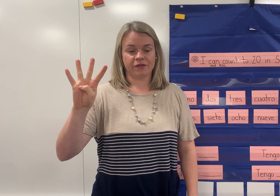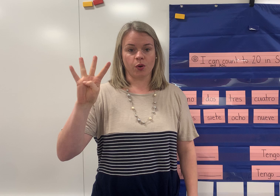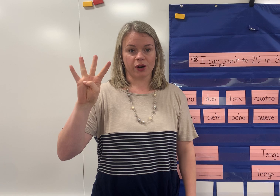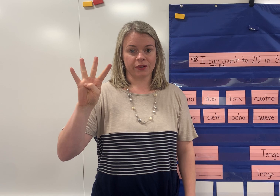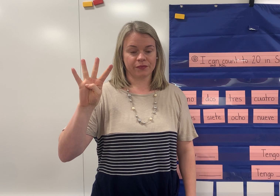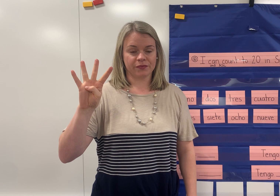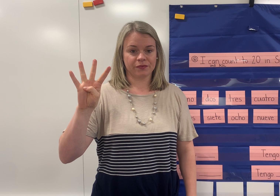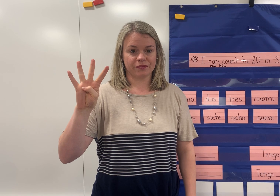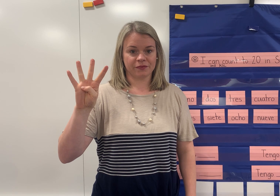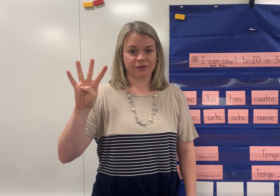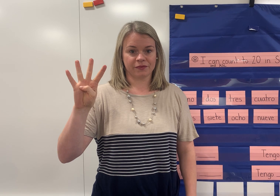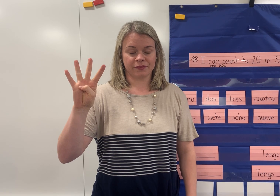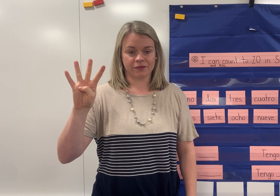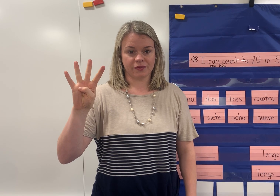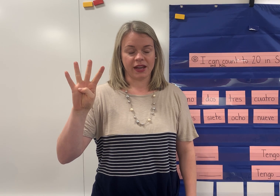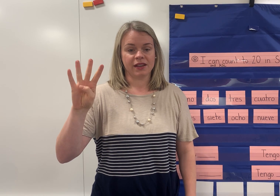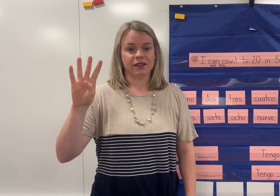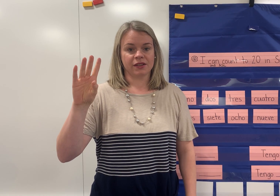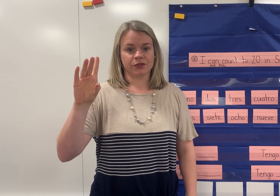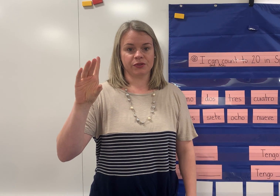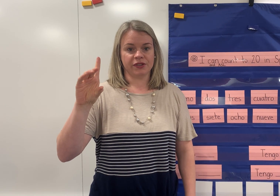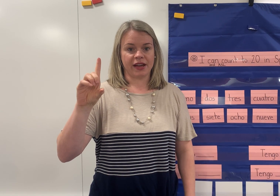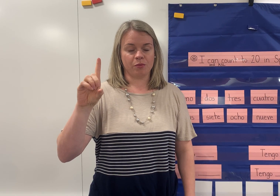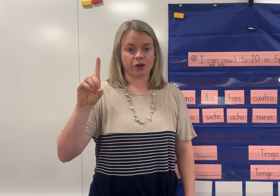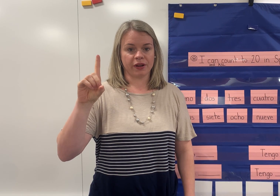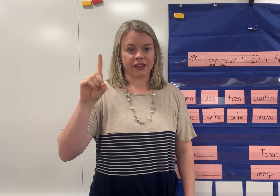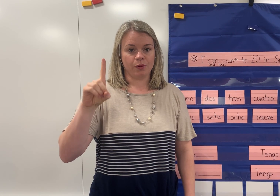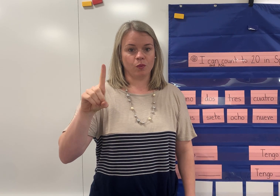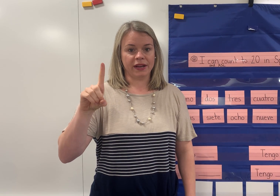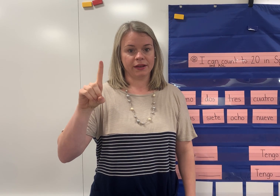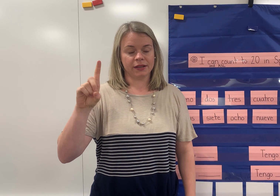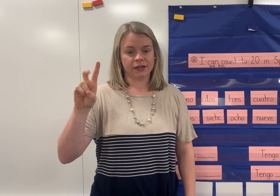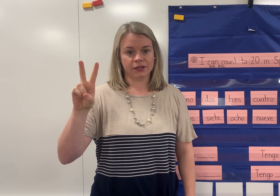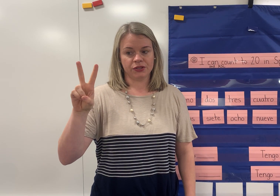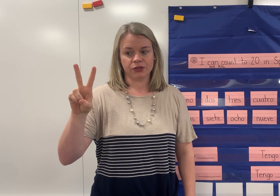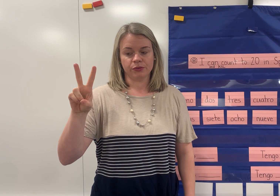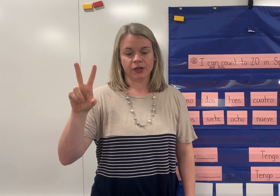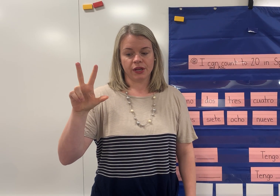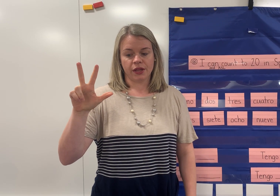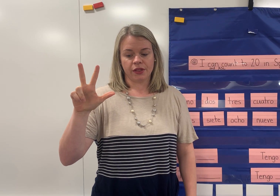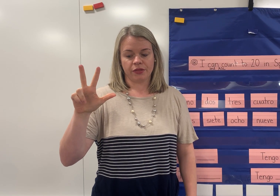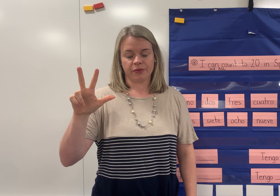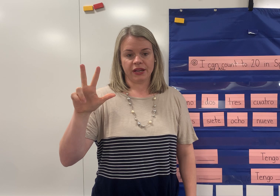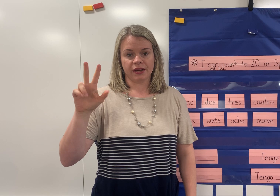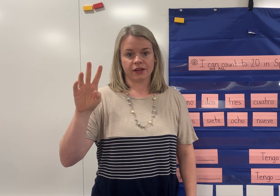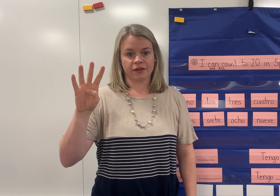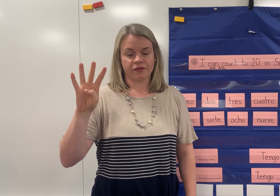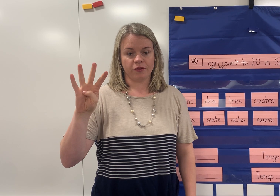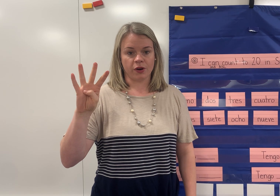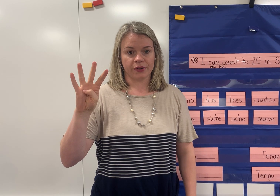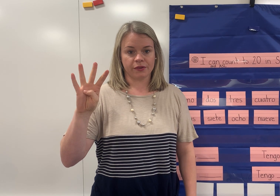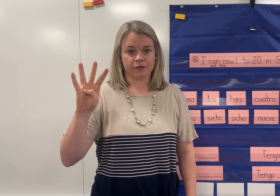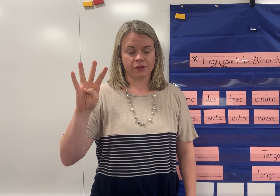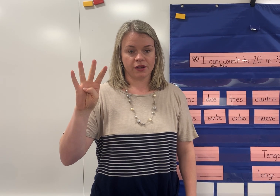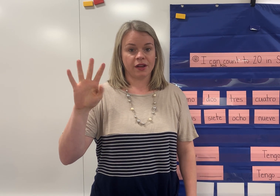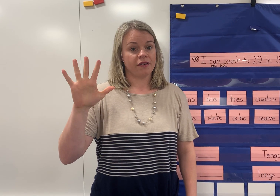4. Okay, we'll do that more quickly. 1, 2, 3, 4,